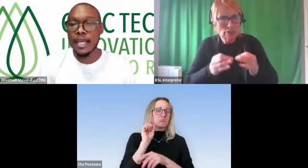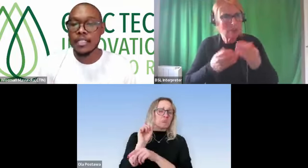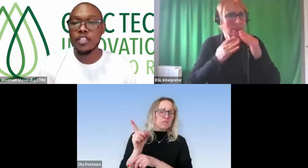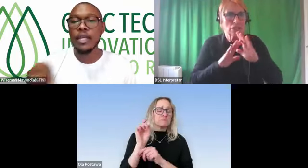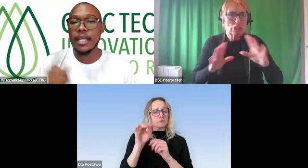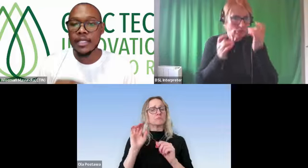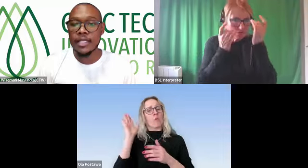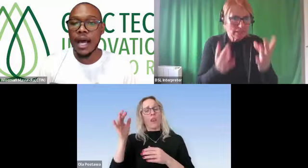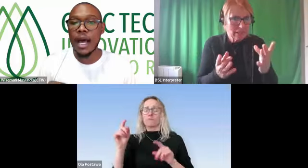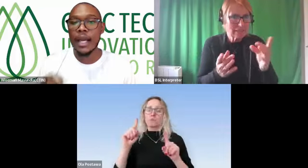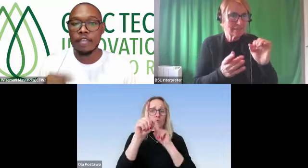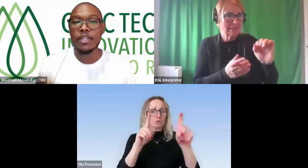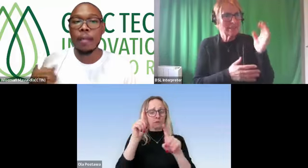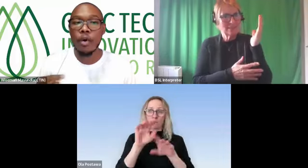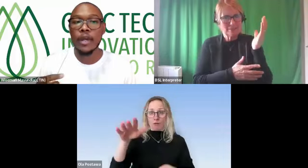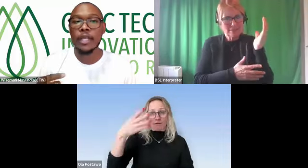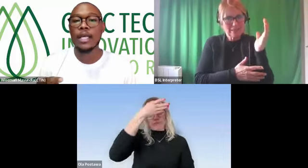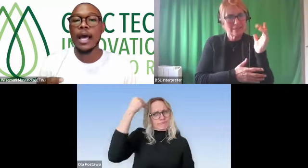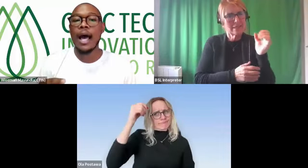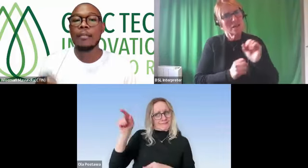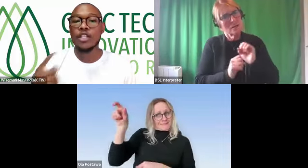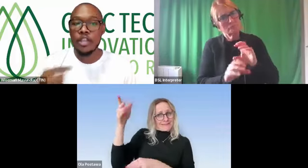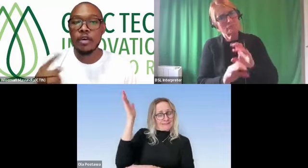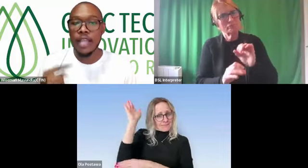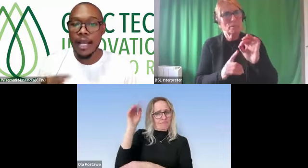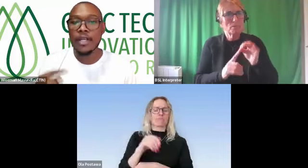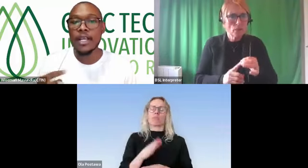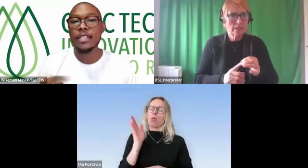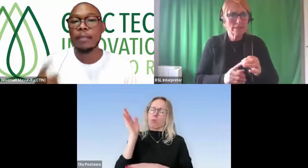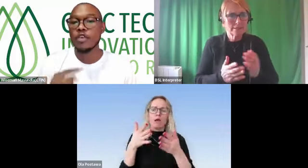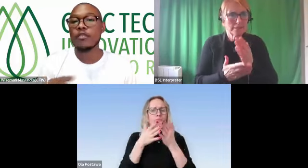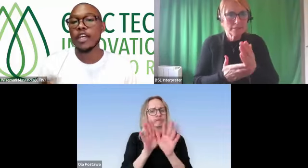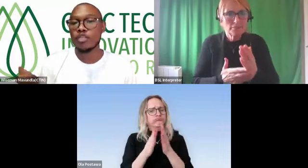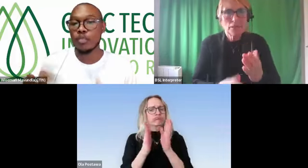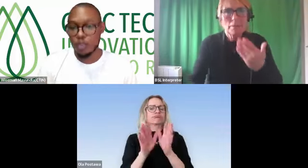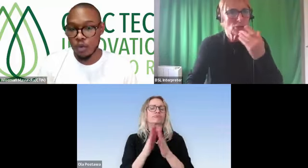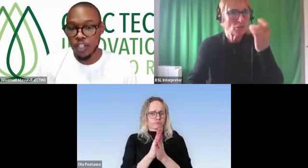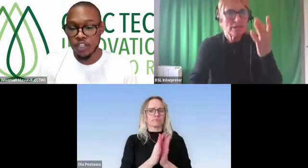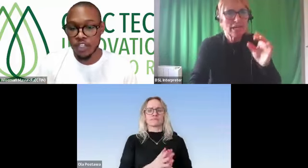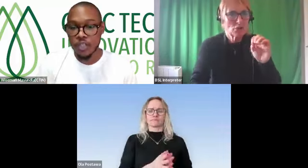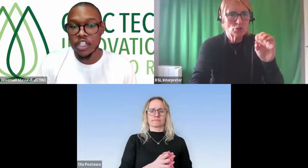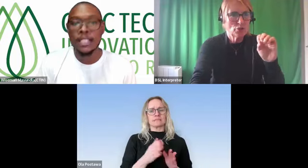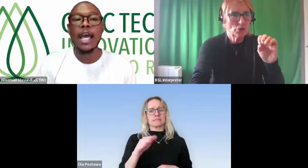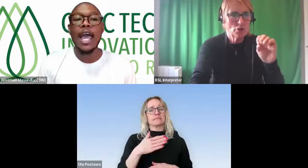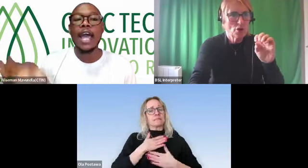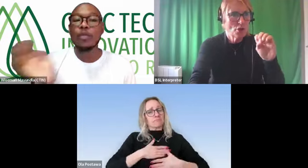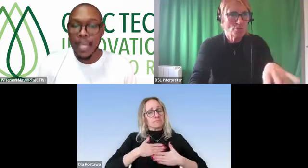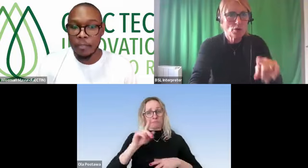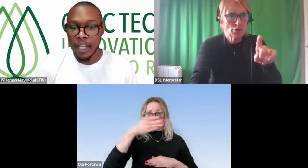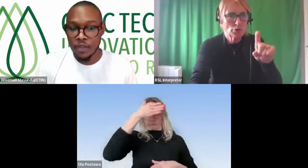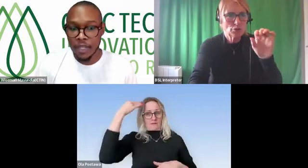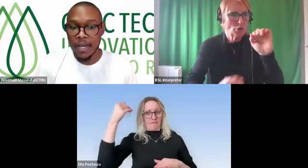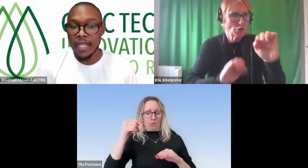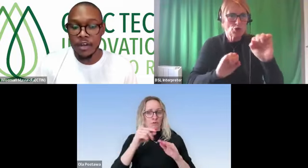don't forget, as the speakers are giving their points and sharing on their current landscape, please don't forget to post your questions into the chat,